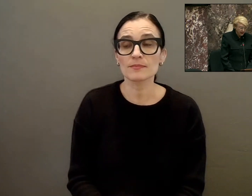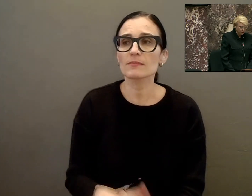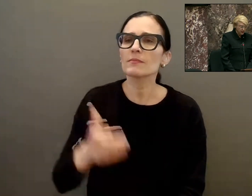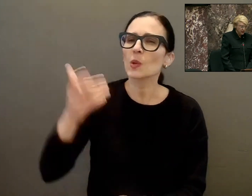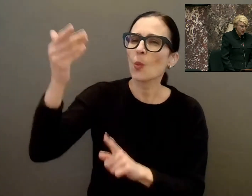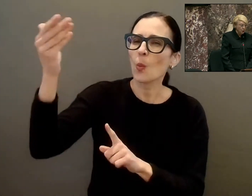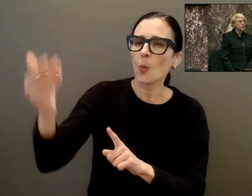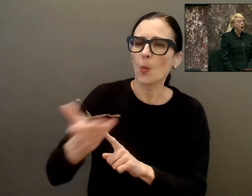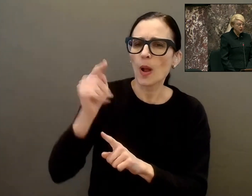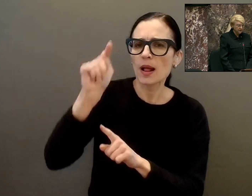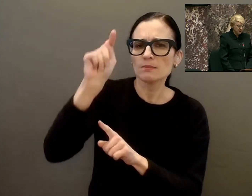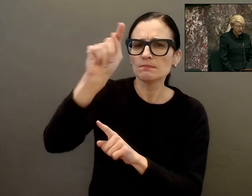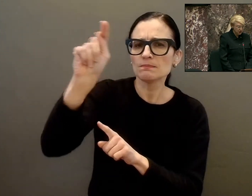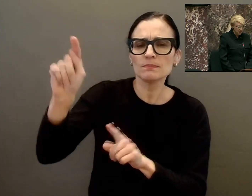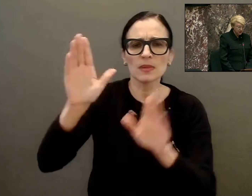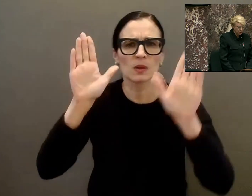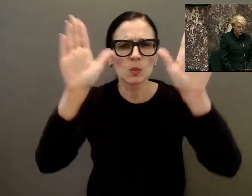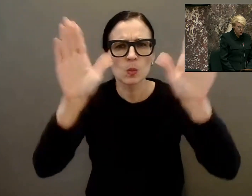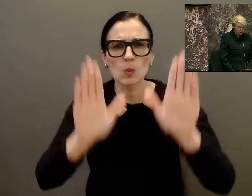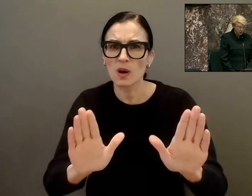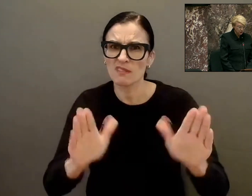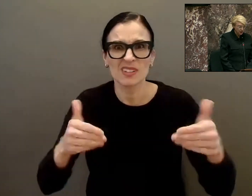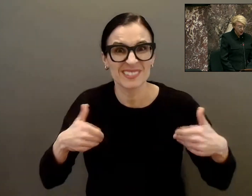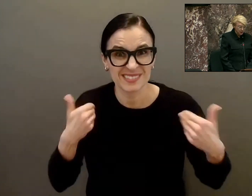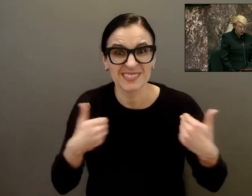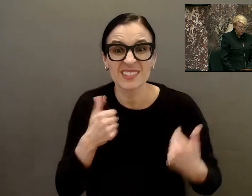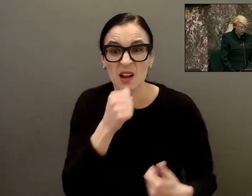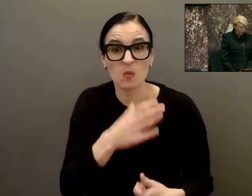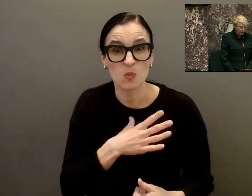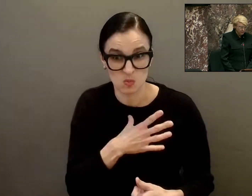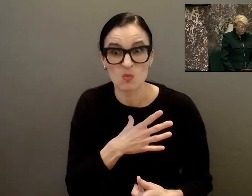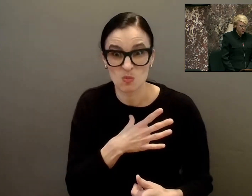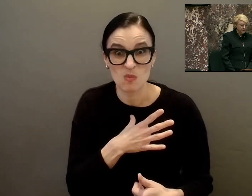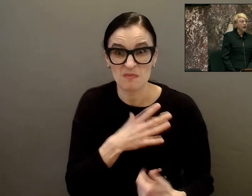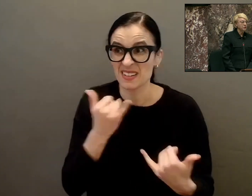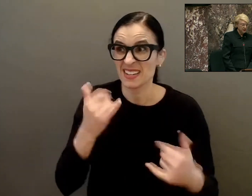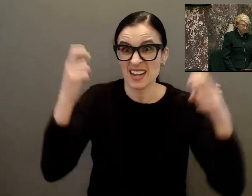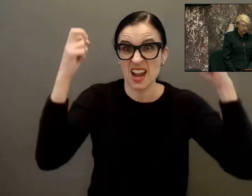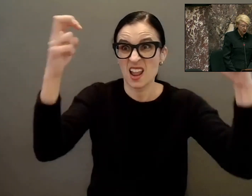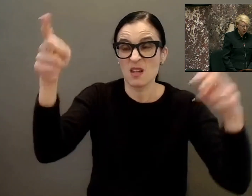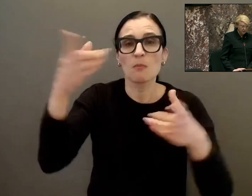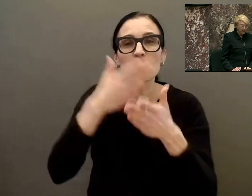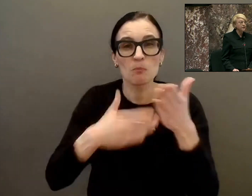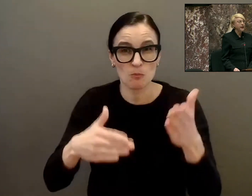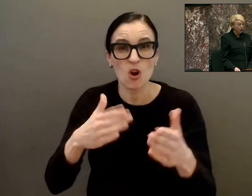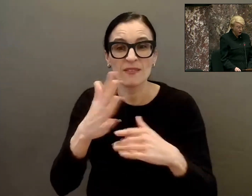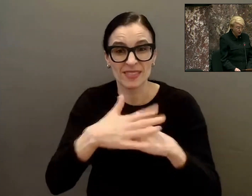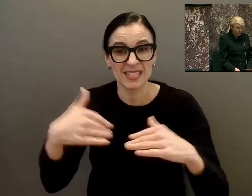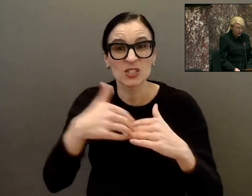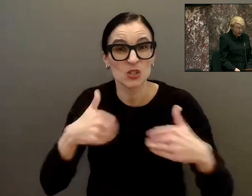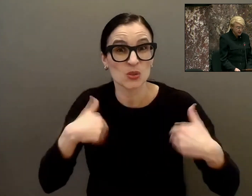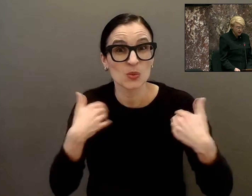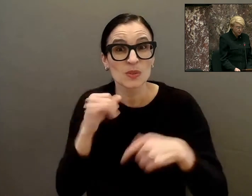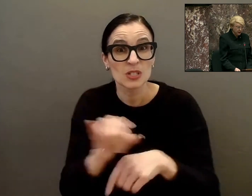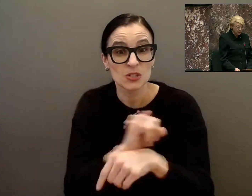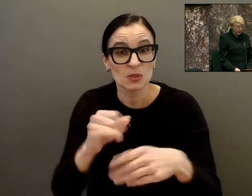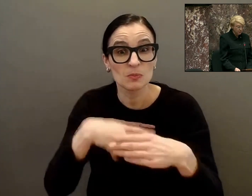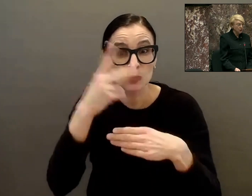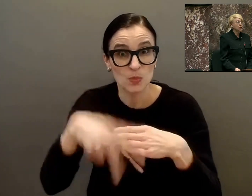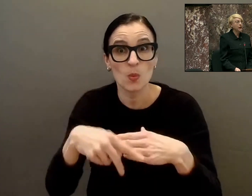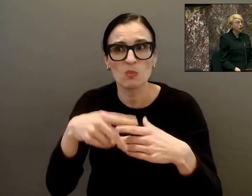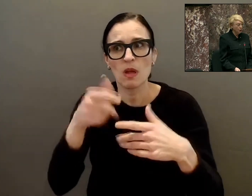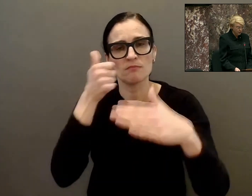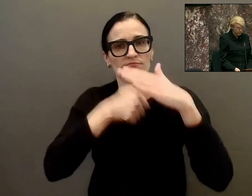in the gallery who are part of the Indigenous Youth Internship Program within the Government of British Columbia. They are